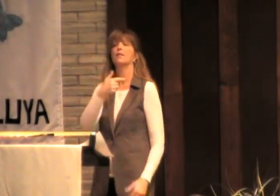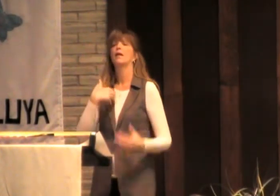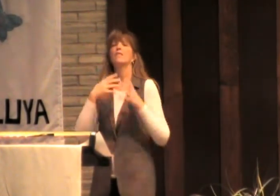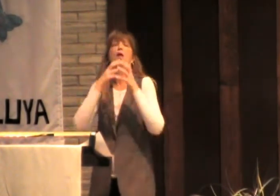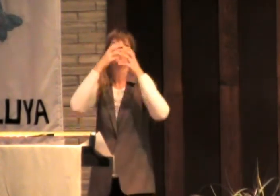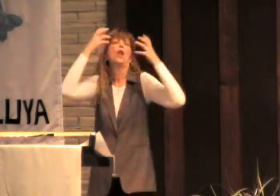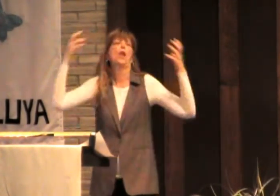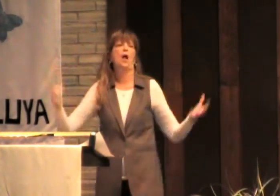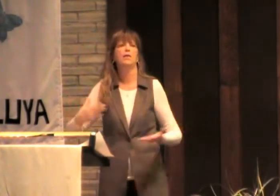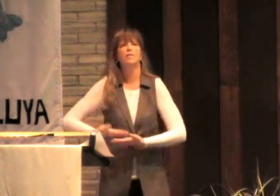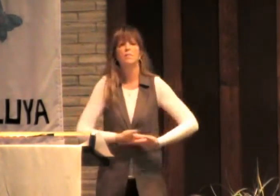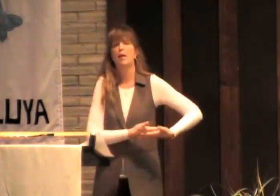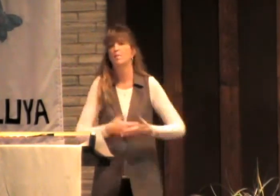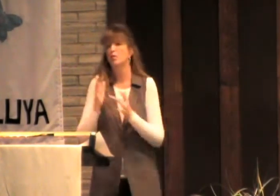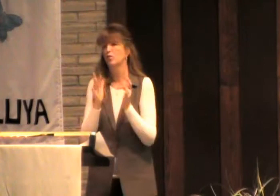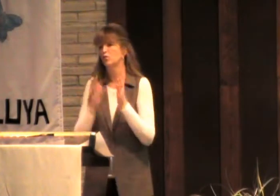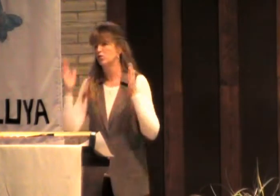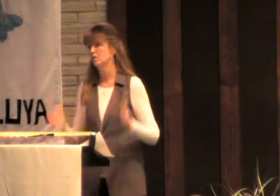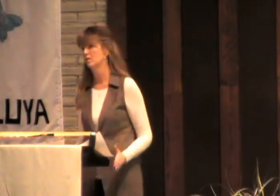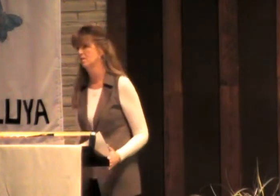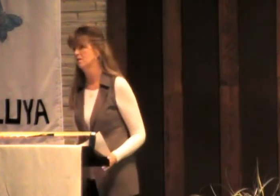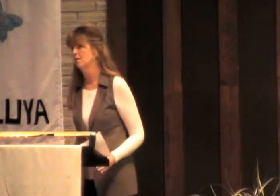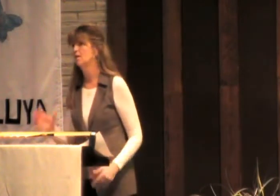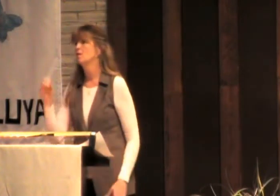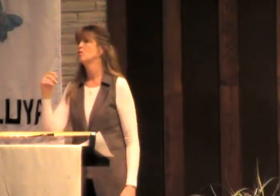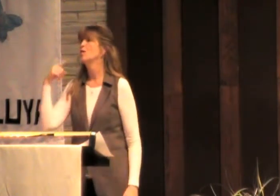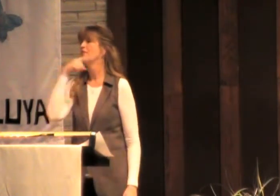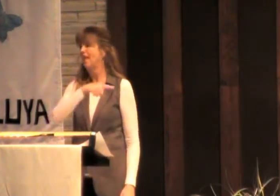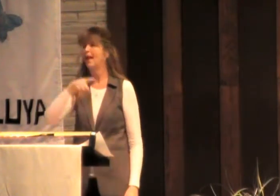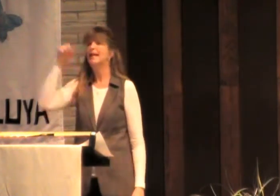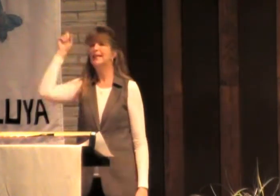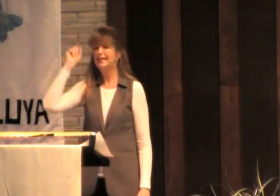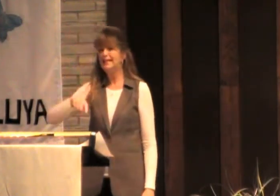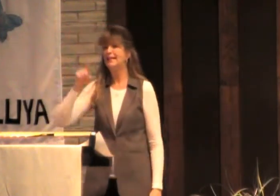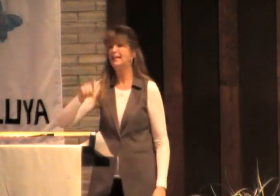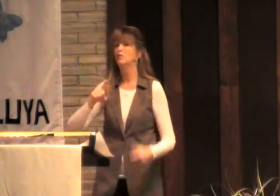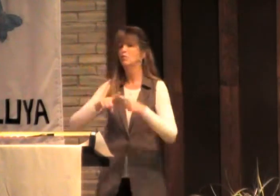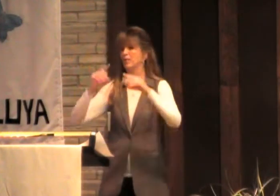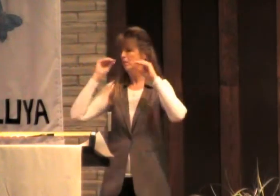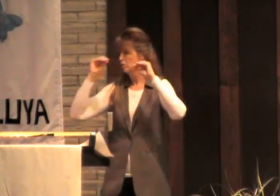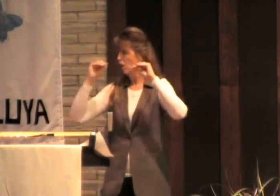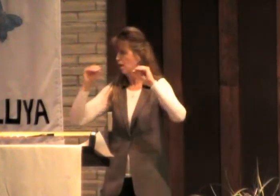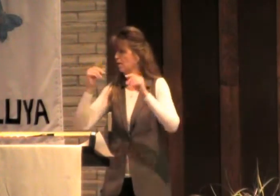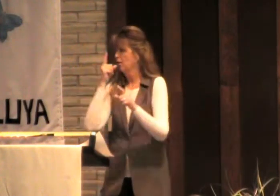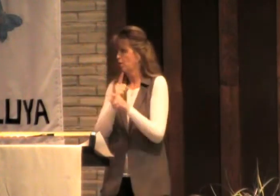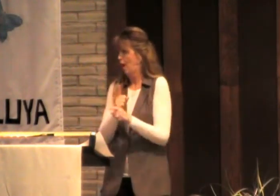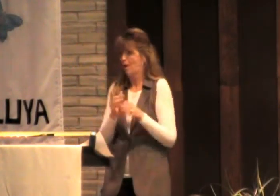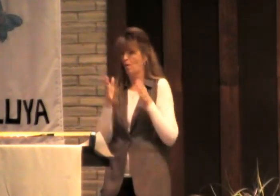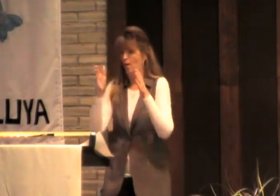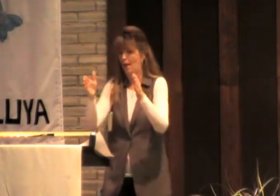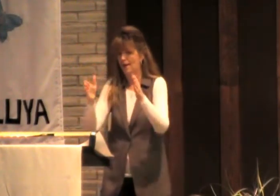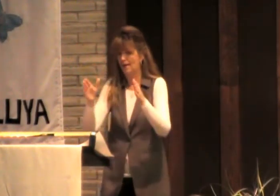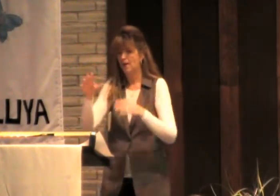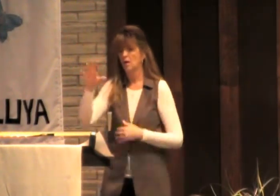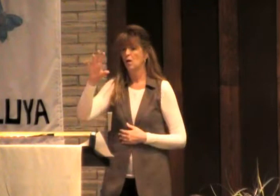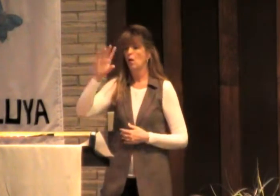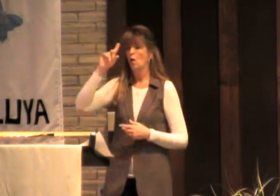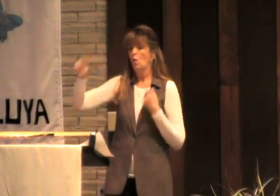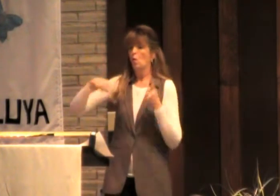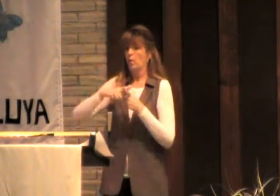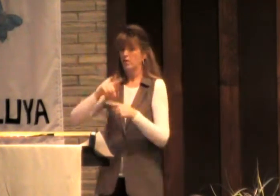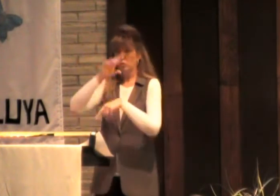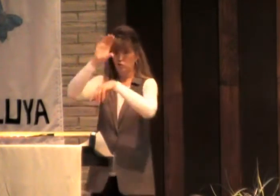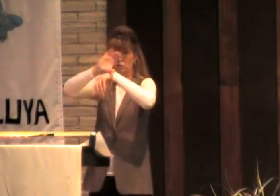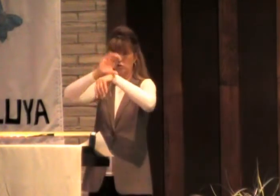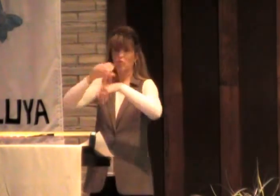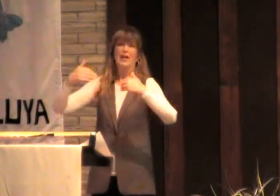Corinth because they had a lot of baby Christians. So they needed to be taught the right